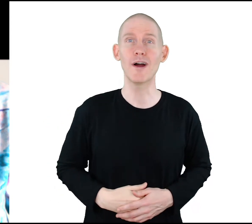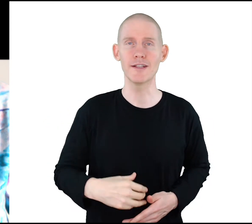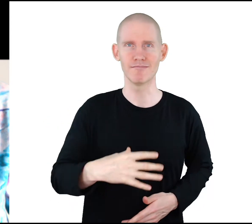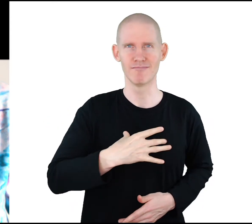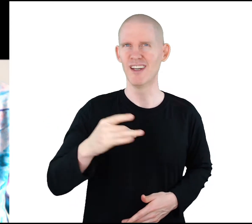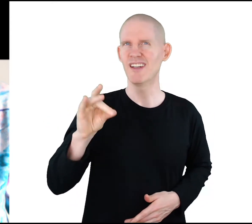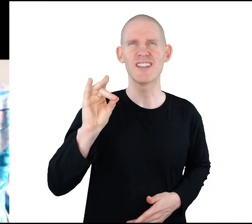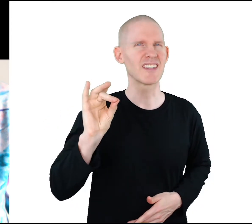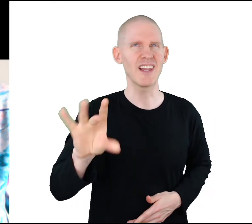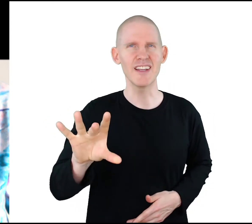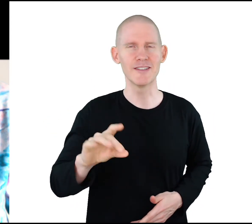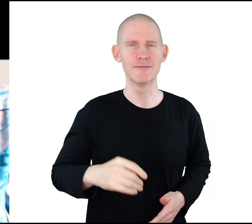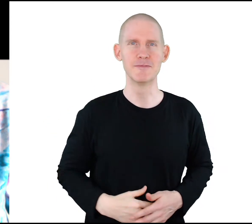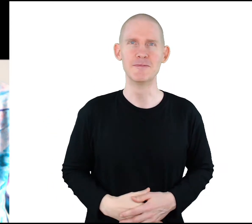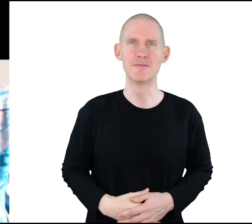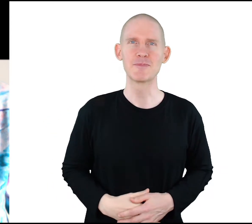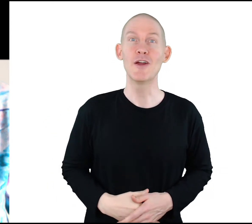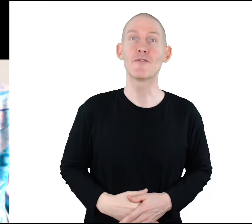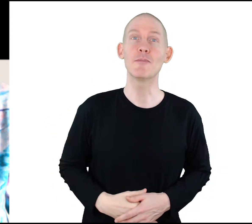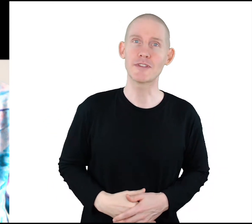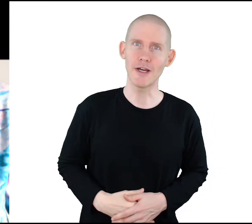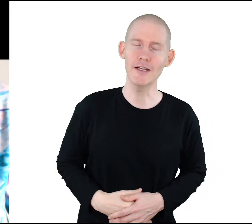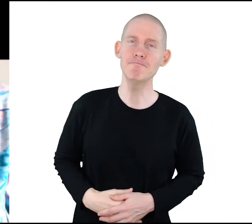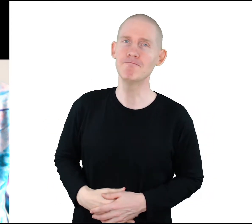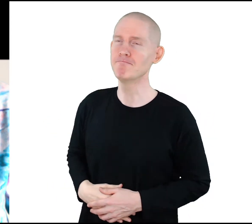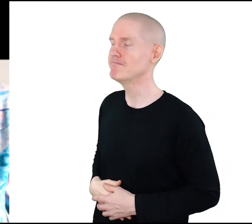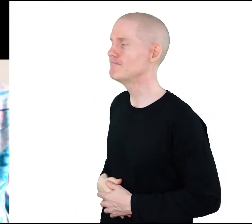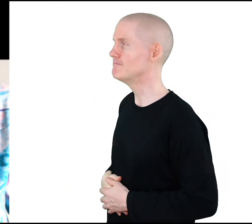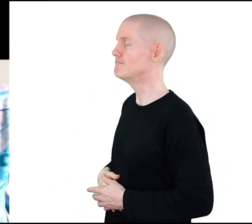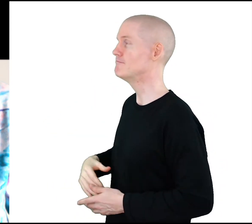it. Dislike. From the side.